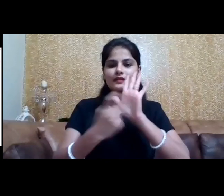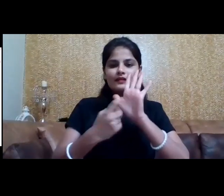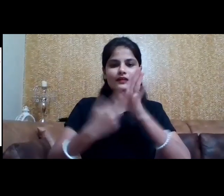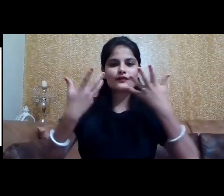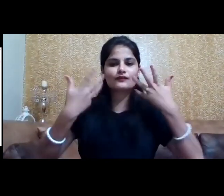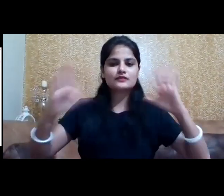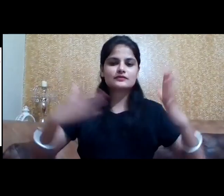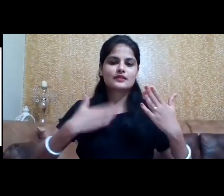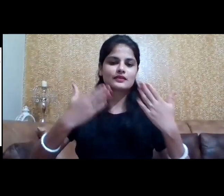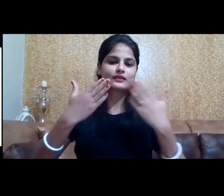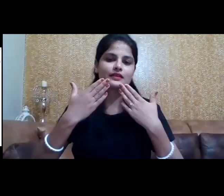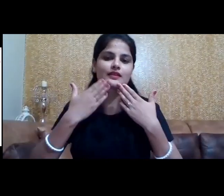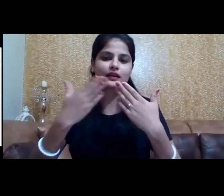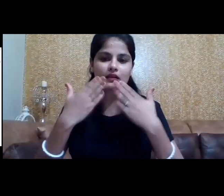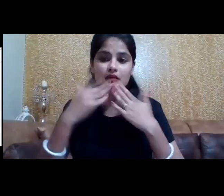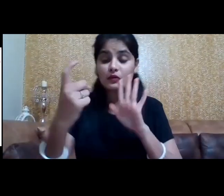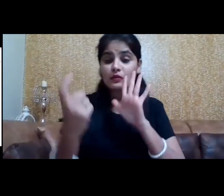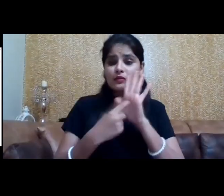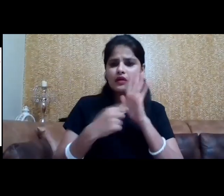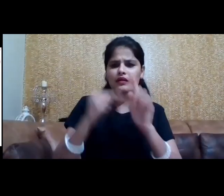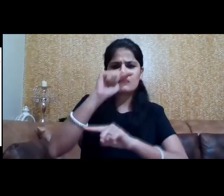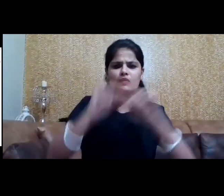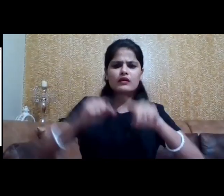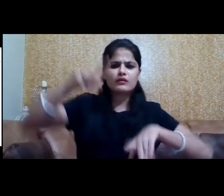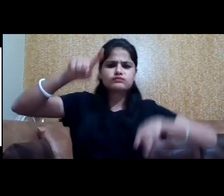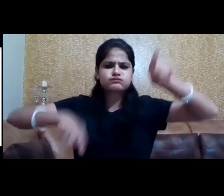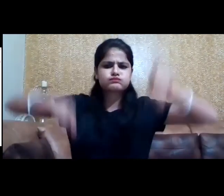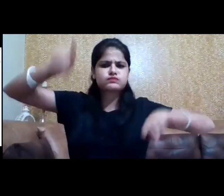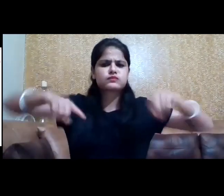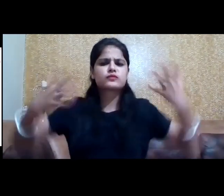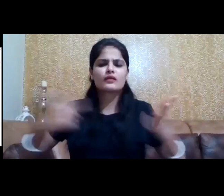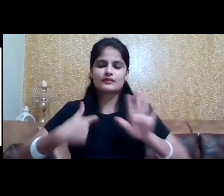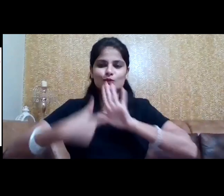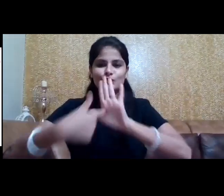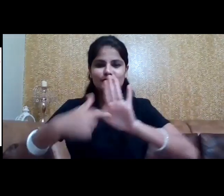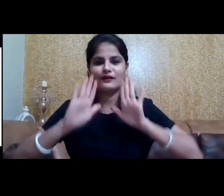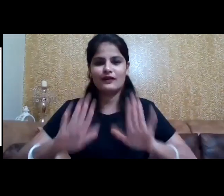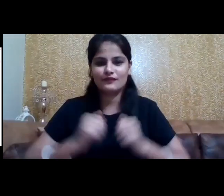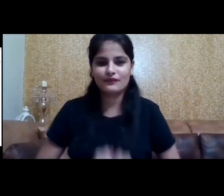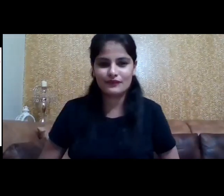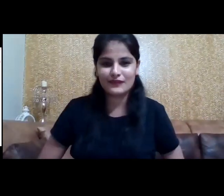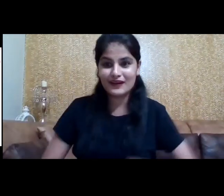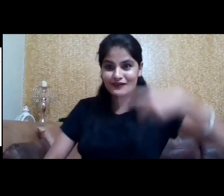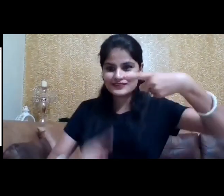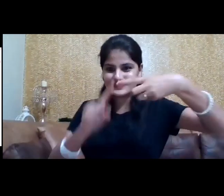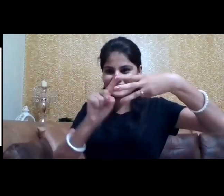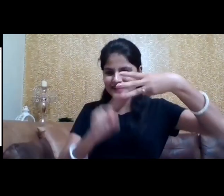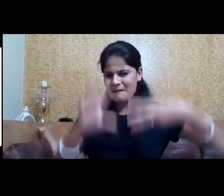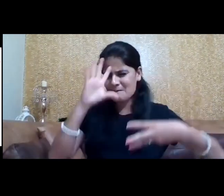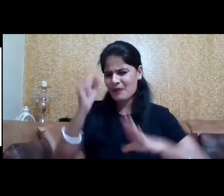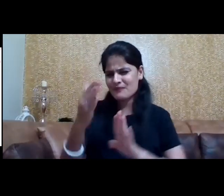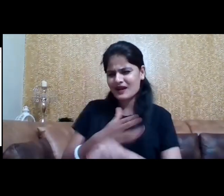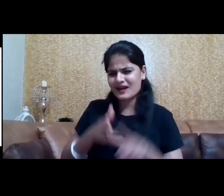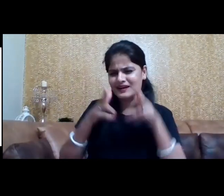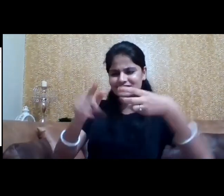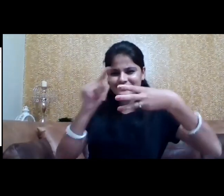Okay, so is everybody done? You've all answered. Thank you. Thank you so much. Okay, so what are the results? So the varied results. I'll tell